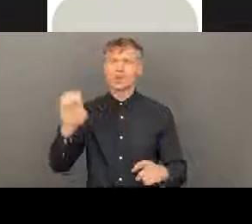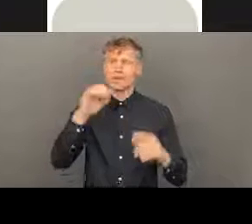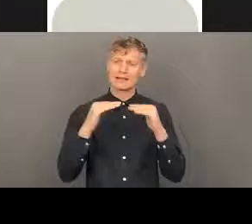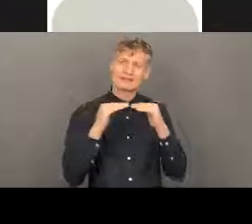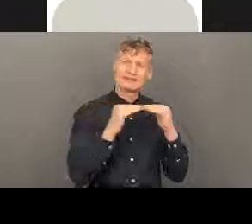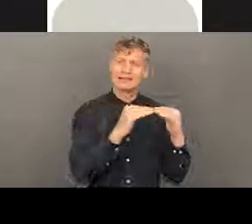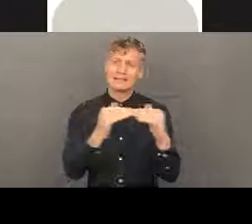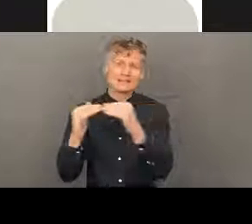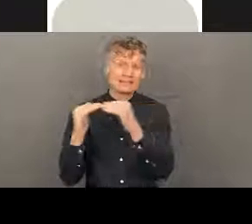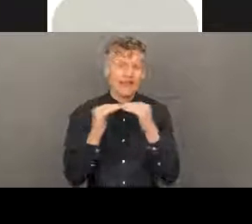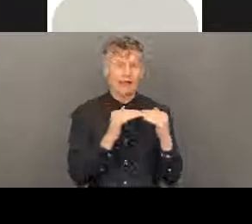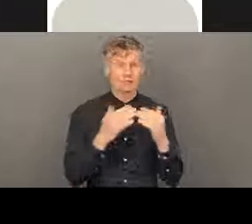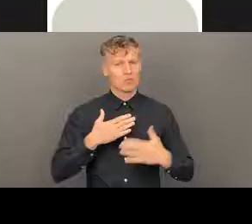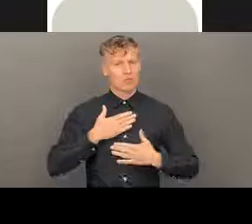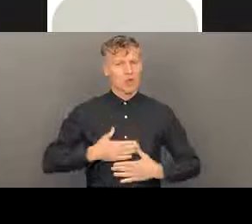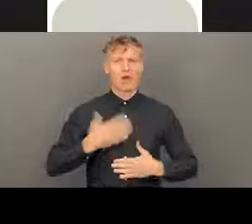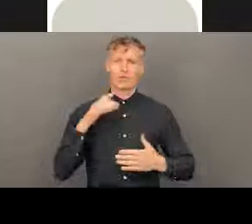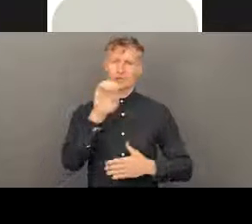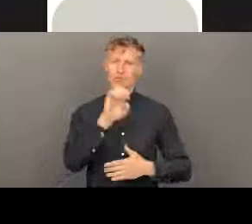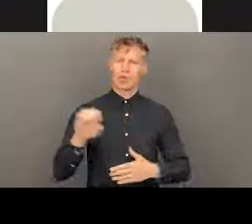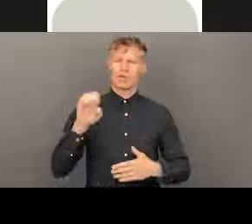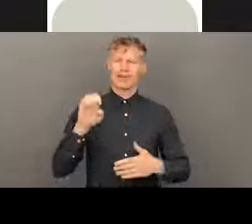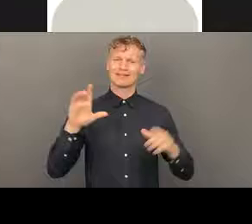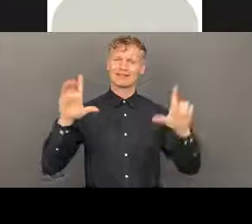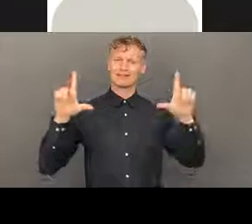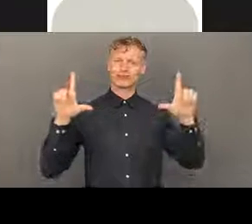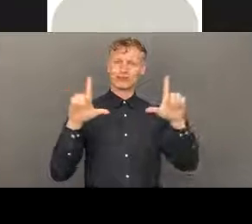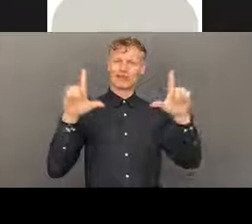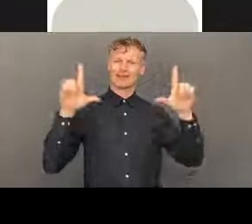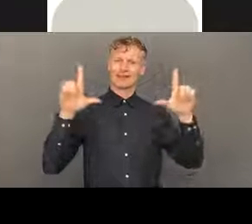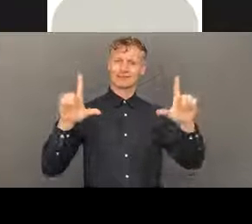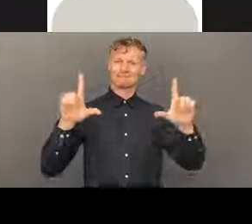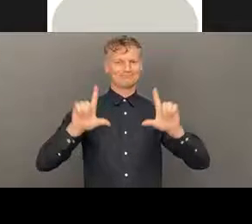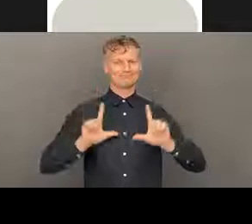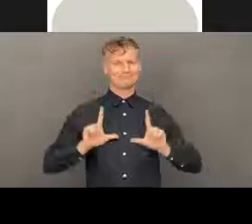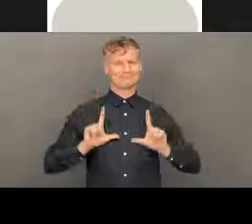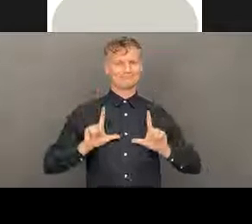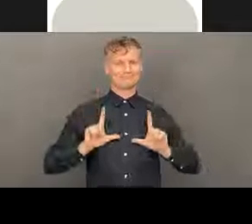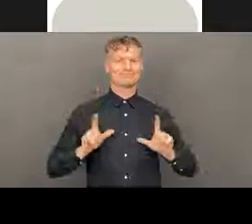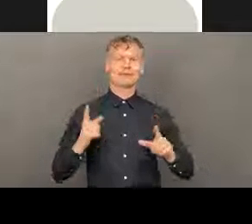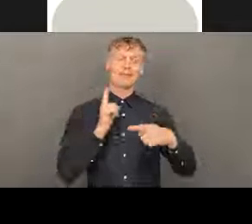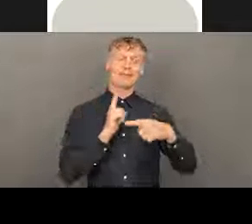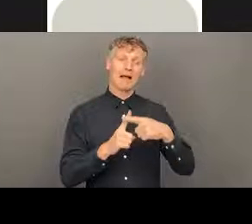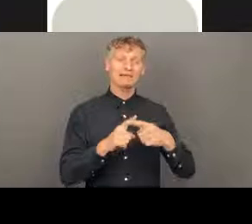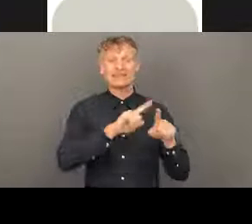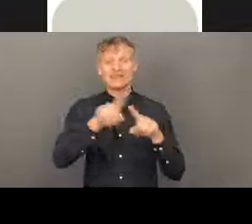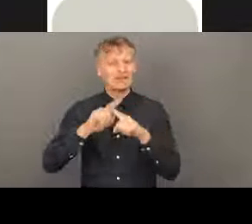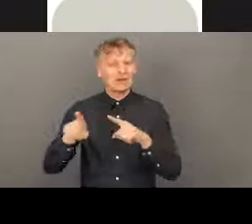give the European certification, as well as to reinforce consortium skills